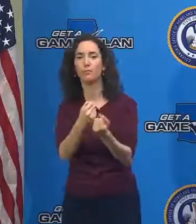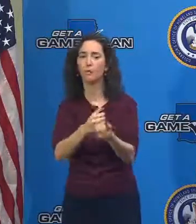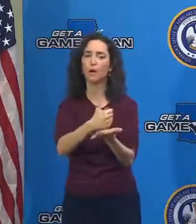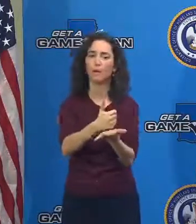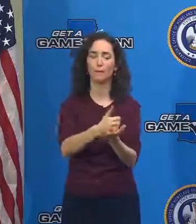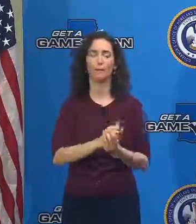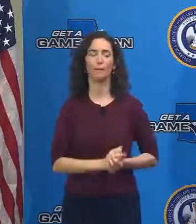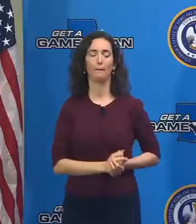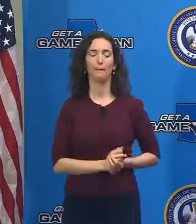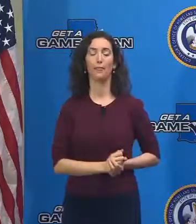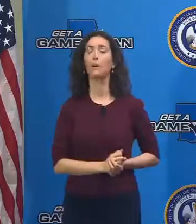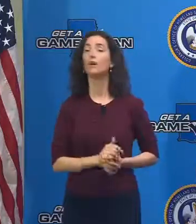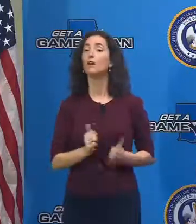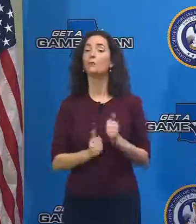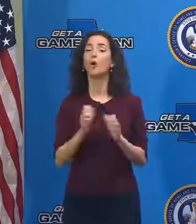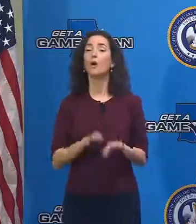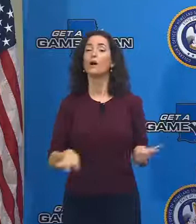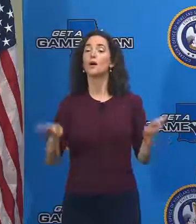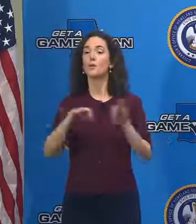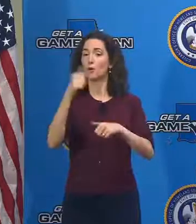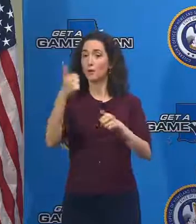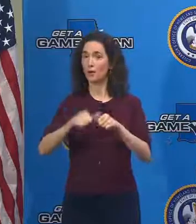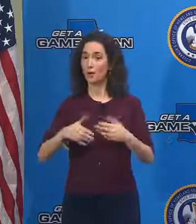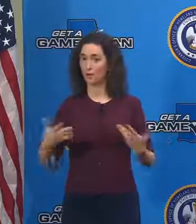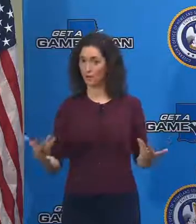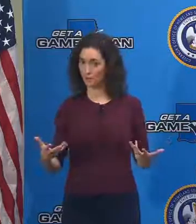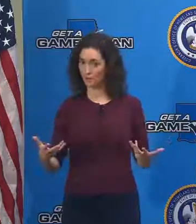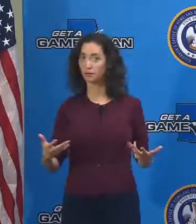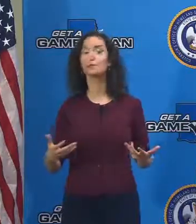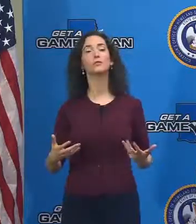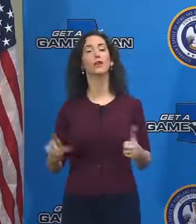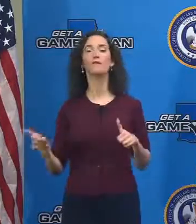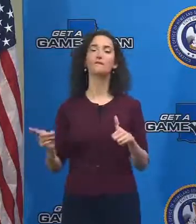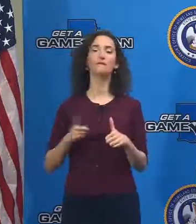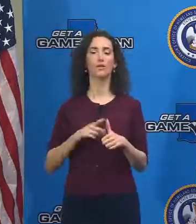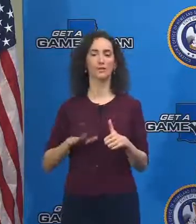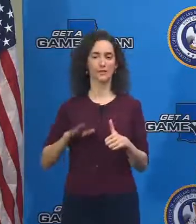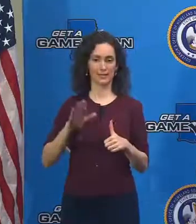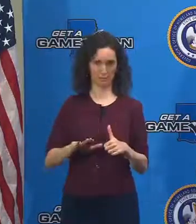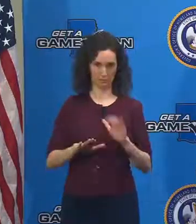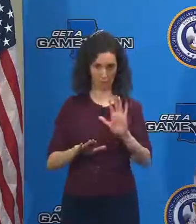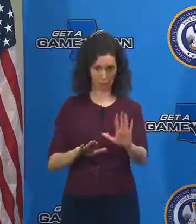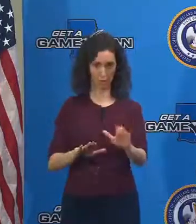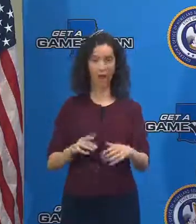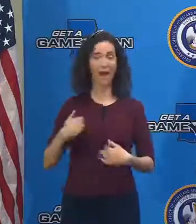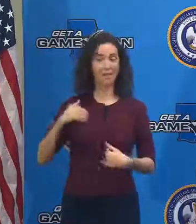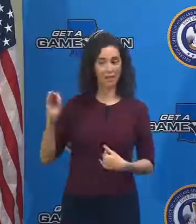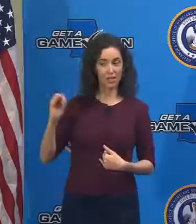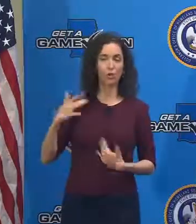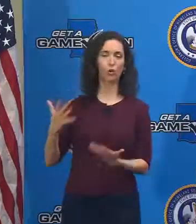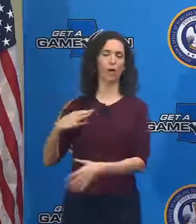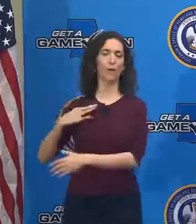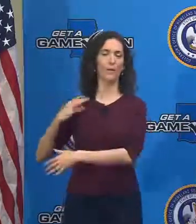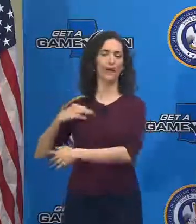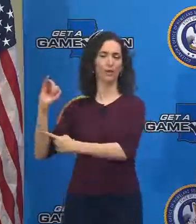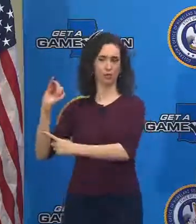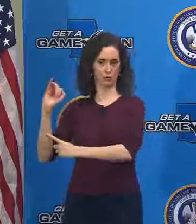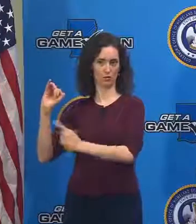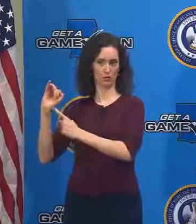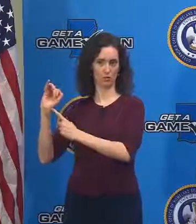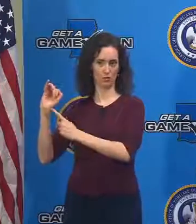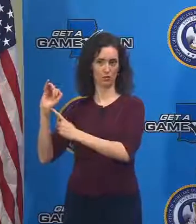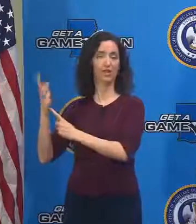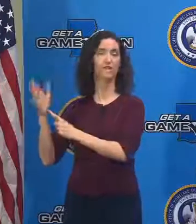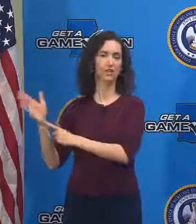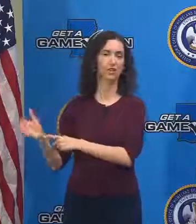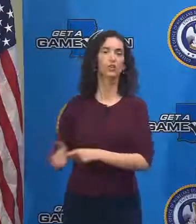The most important thing that you can remember is the first step. If you have insurance, apply with your insurance, and then call FEMA